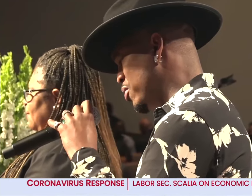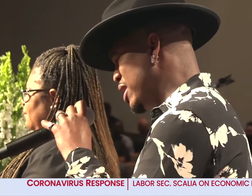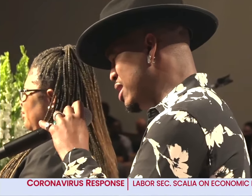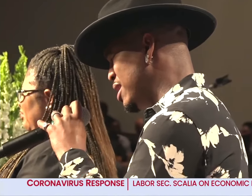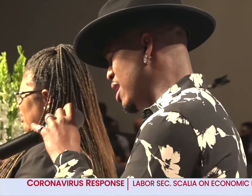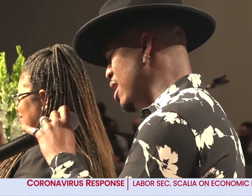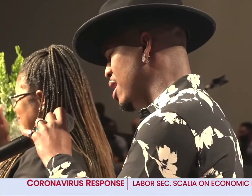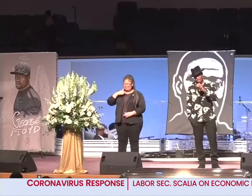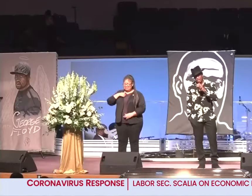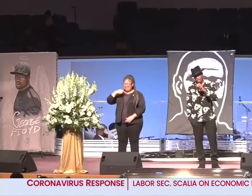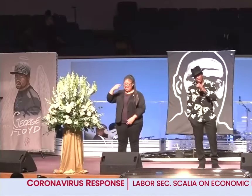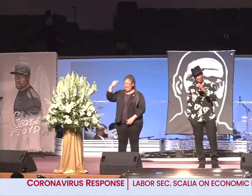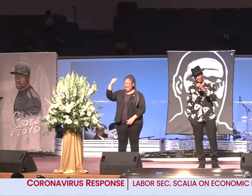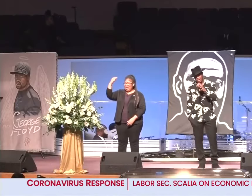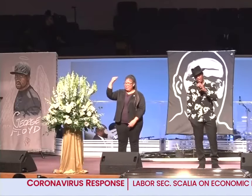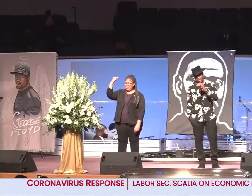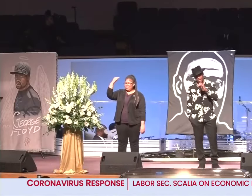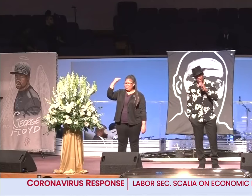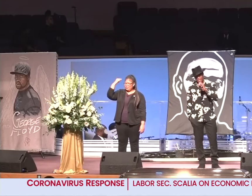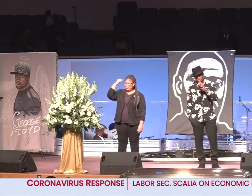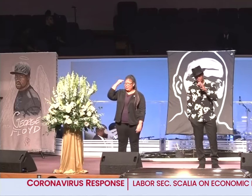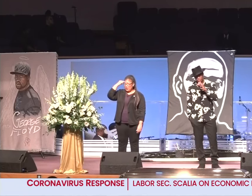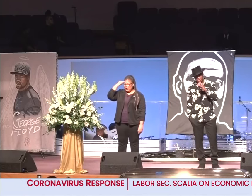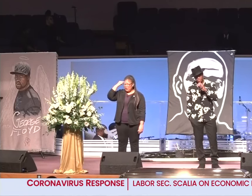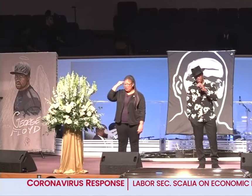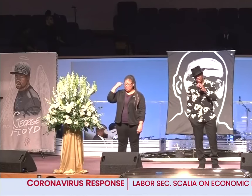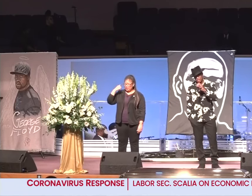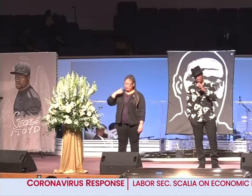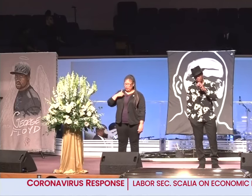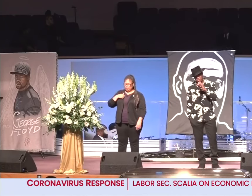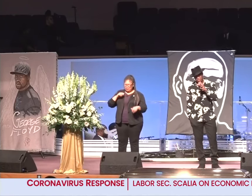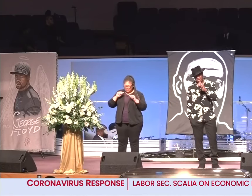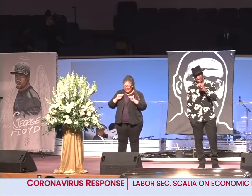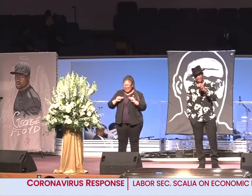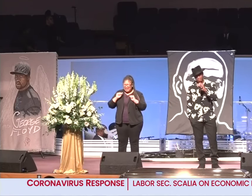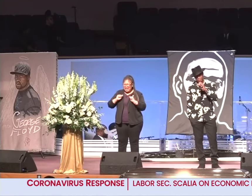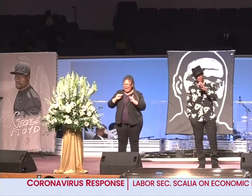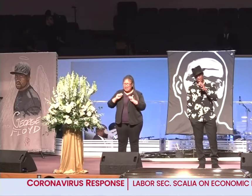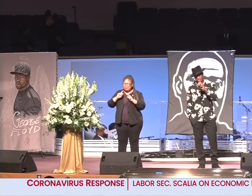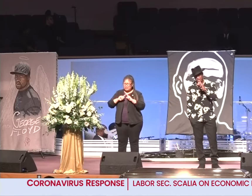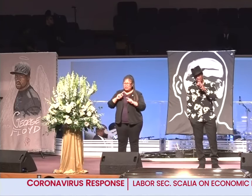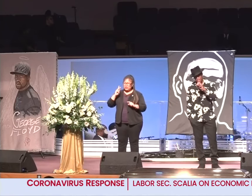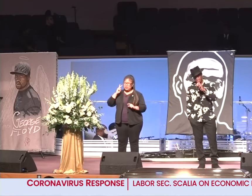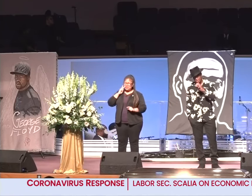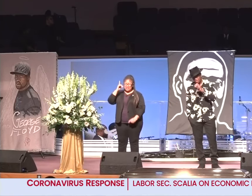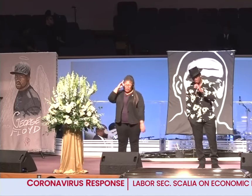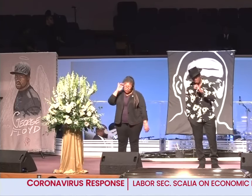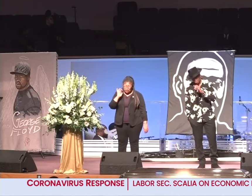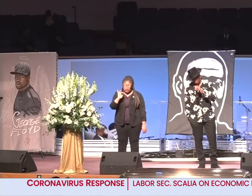I thought we get to see forever,